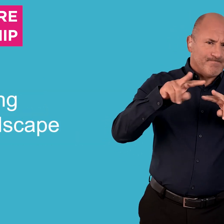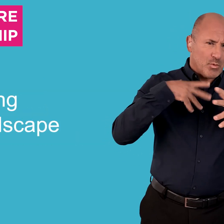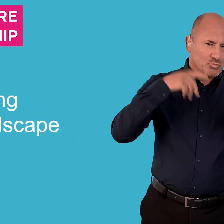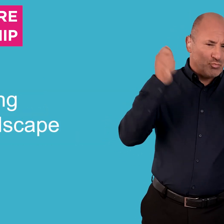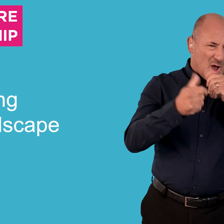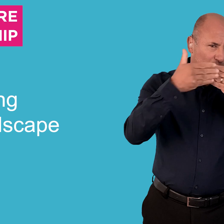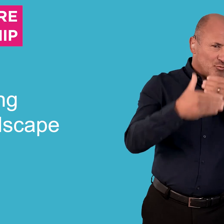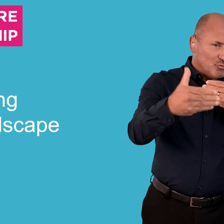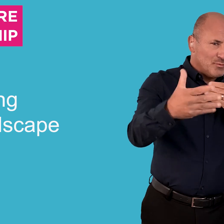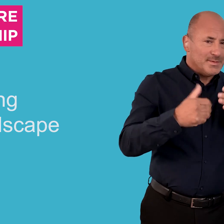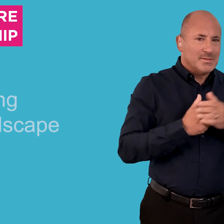Changing the landscape.